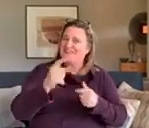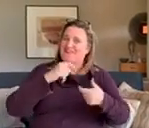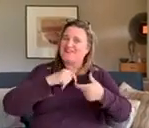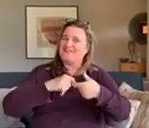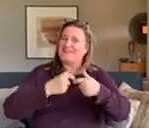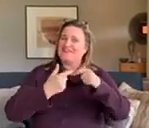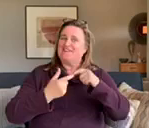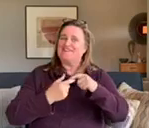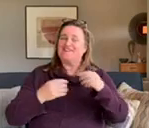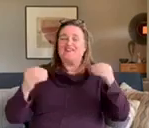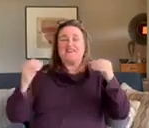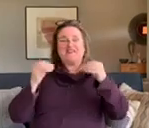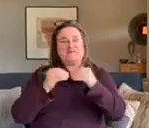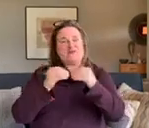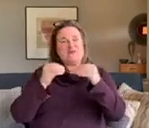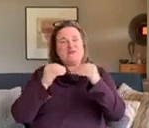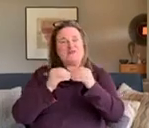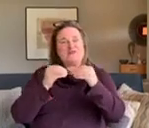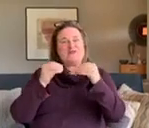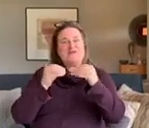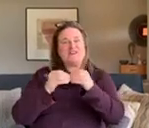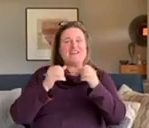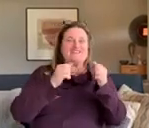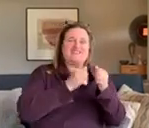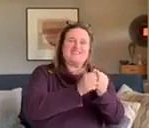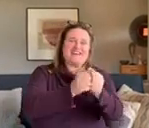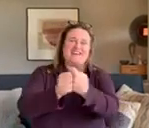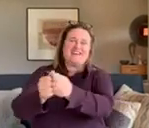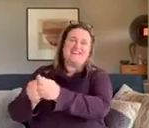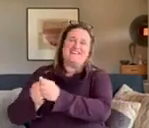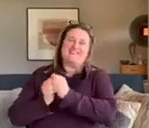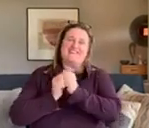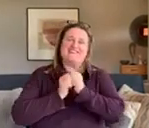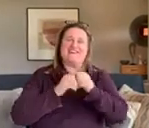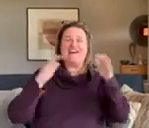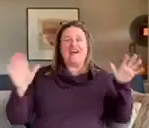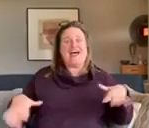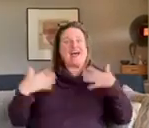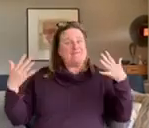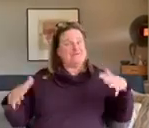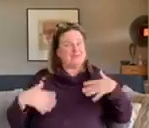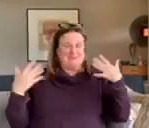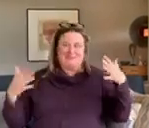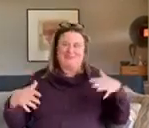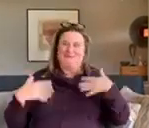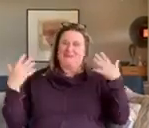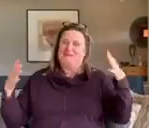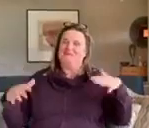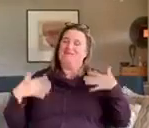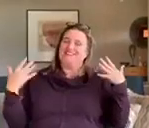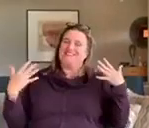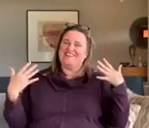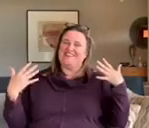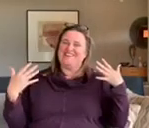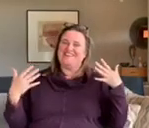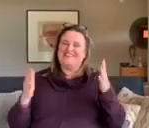your friends. The more we get together, the happier we'll be.